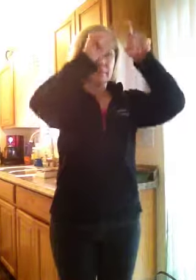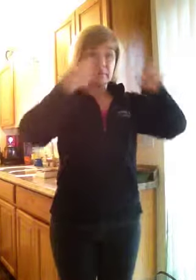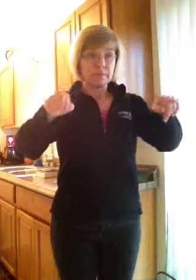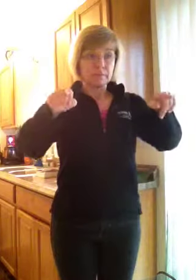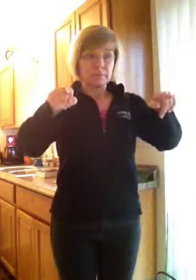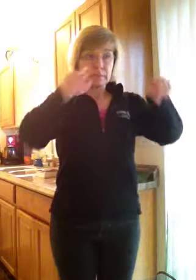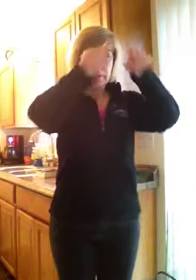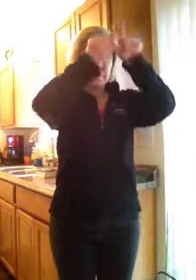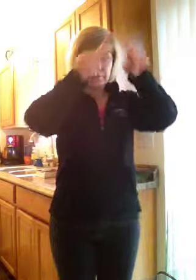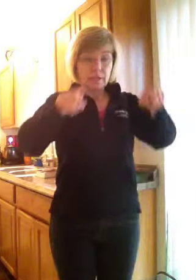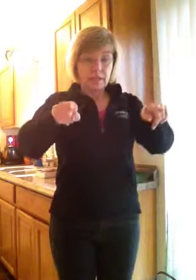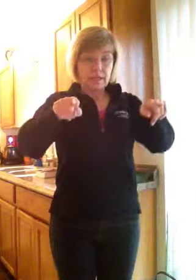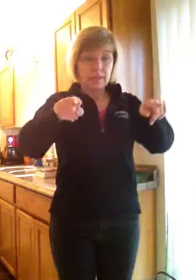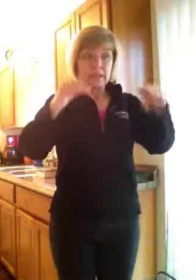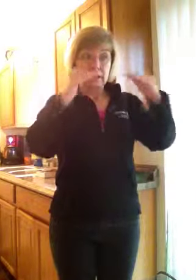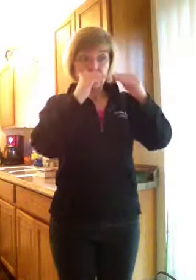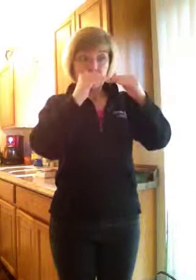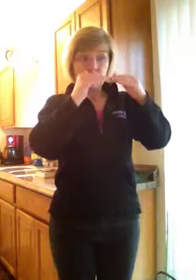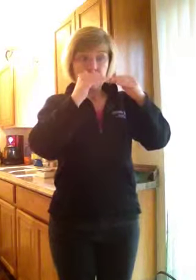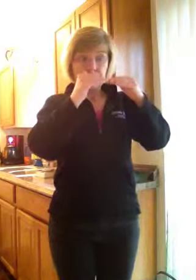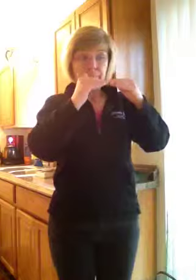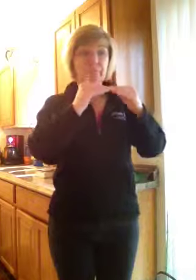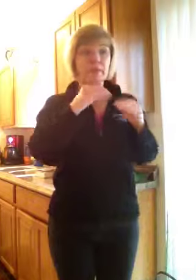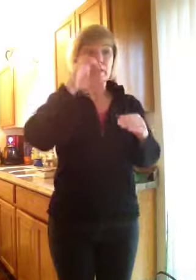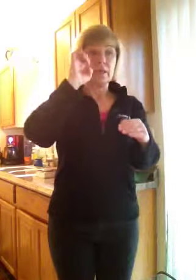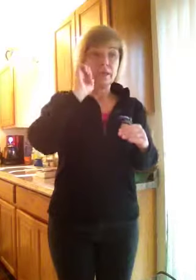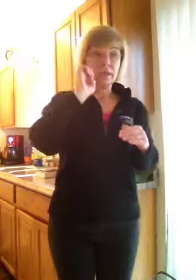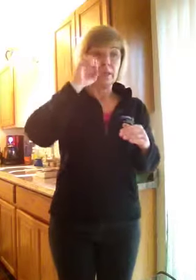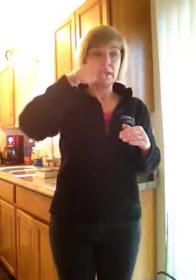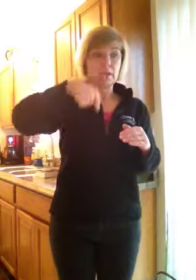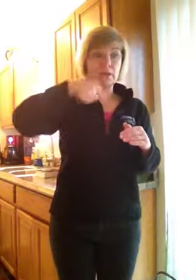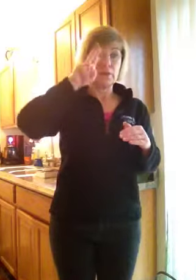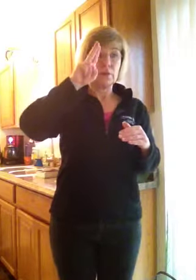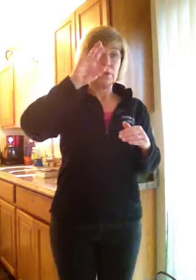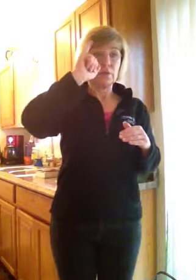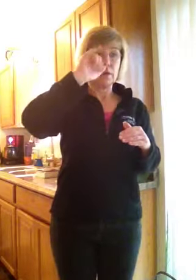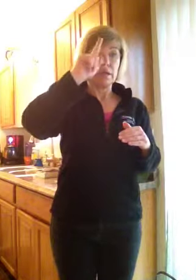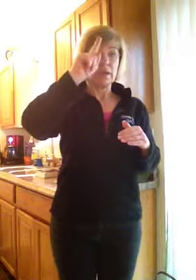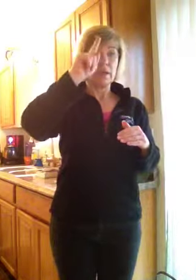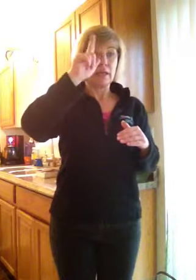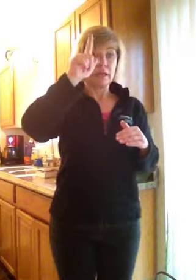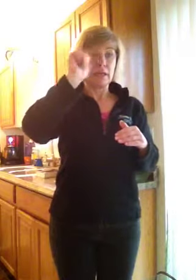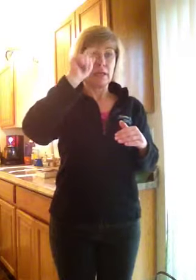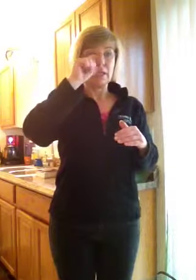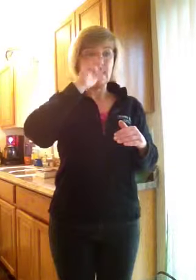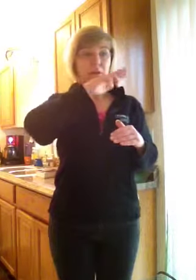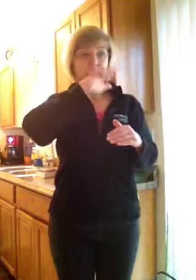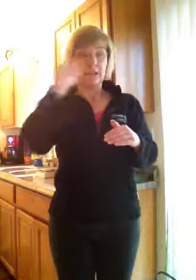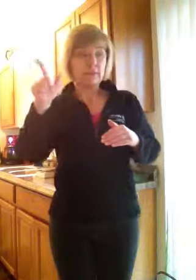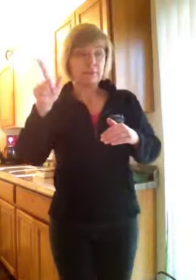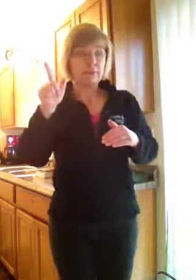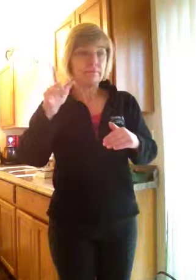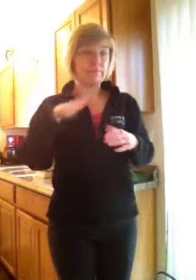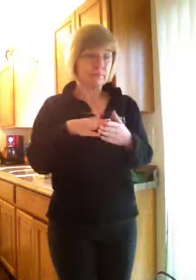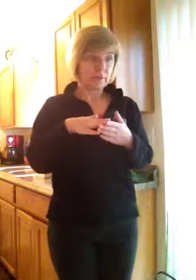we can't have more than one right angle in a triangle, or more than one obtuse angle, all the angles in an equilateral triangle must be